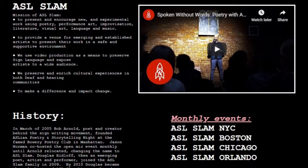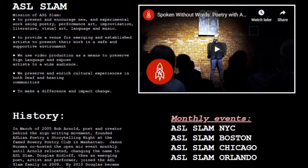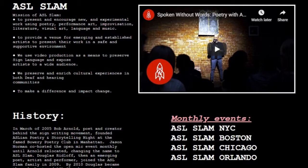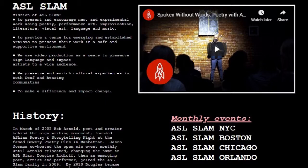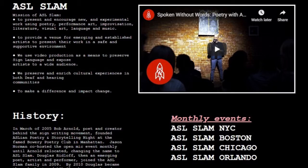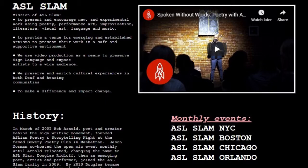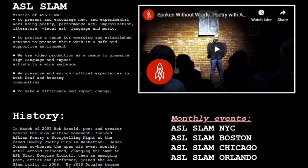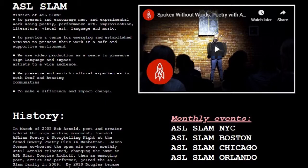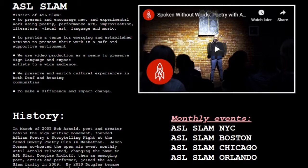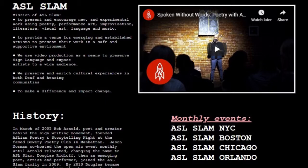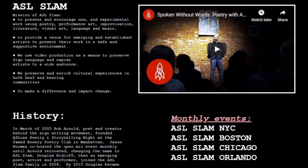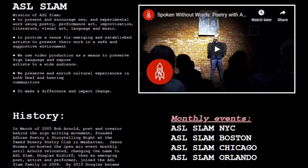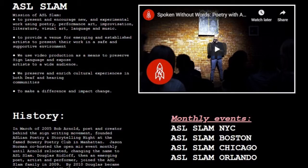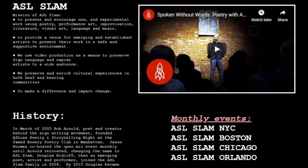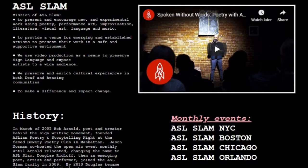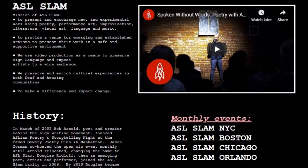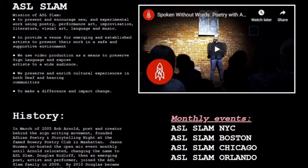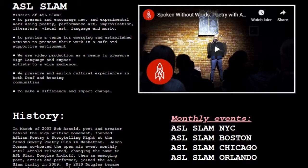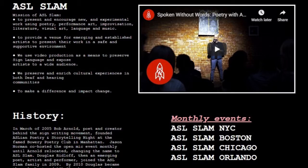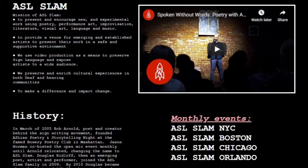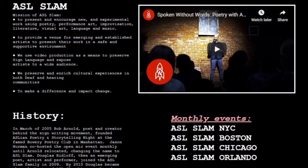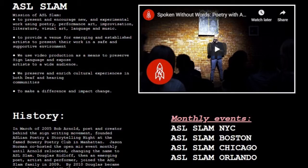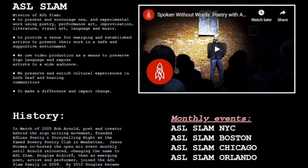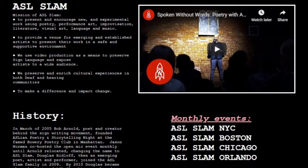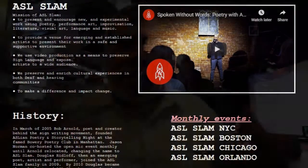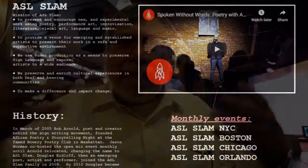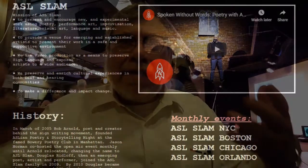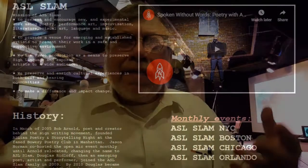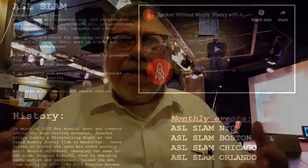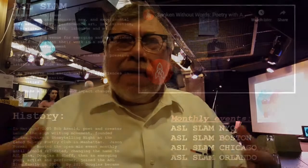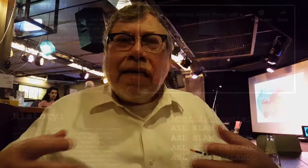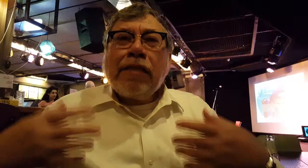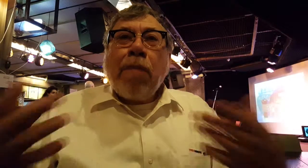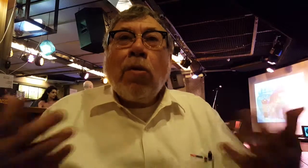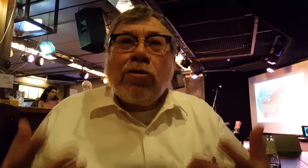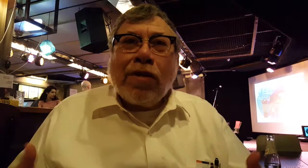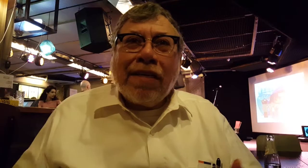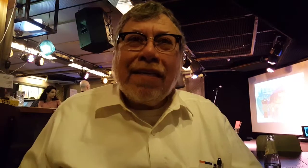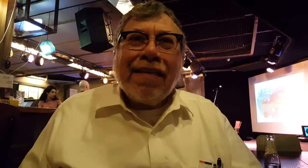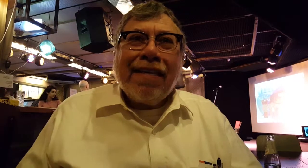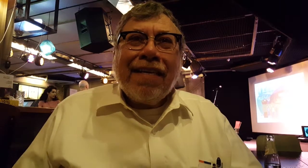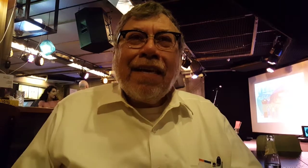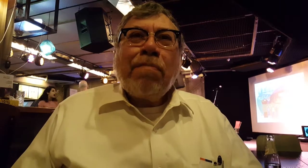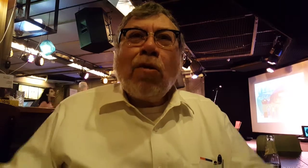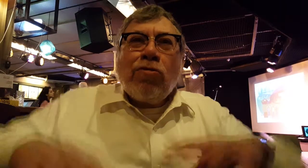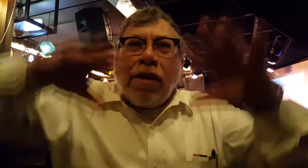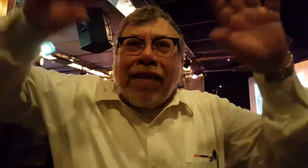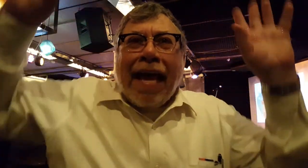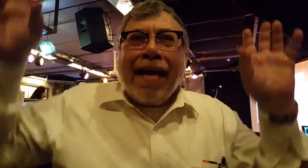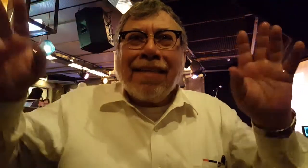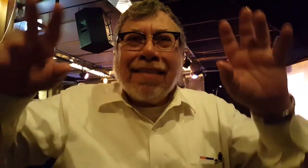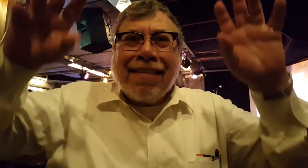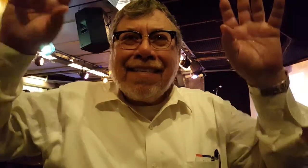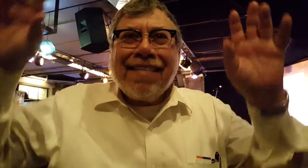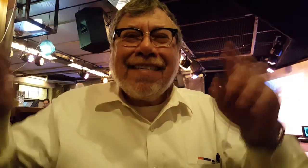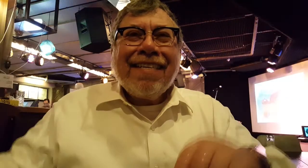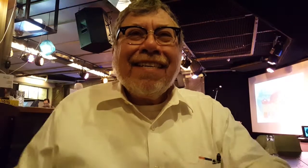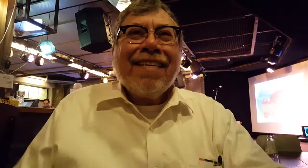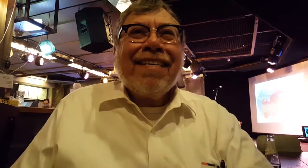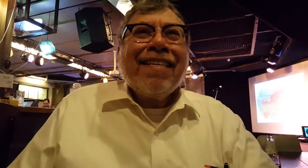interpret what I'm doing. It's artistic. It's poetry of the hands. Okay.